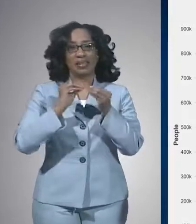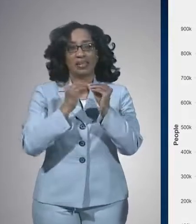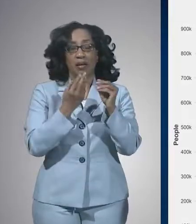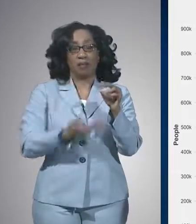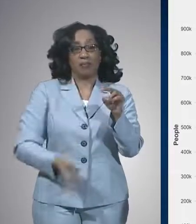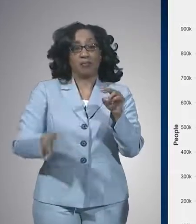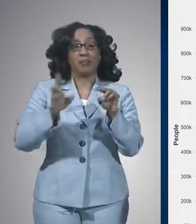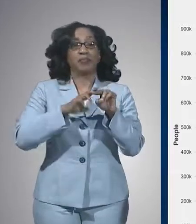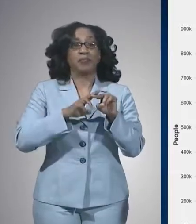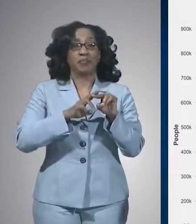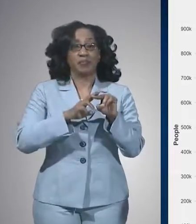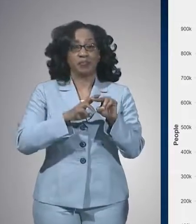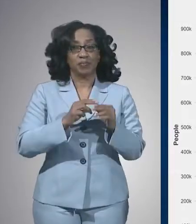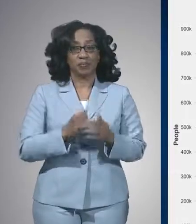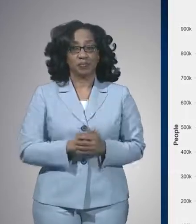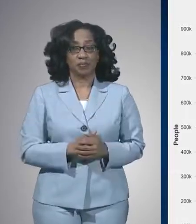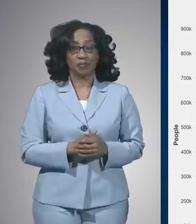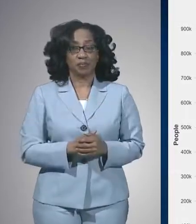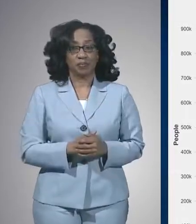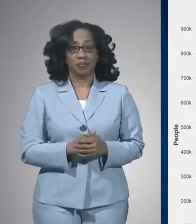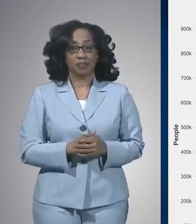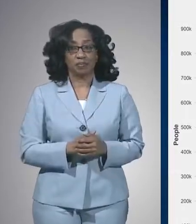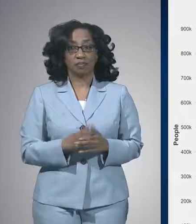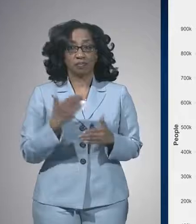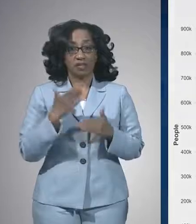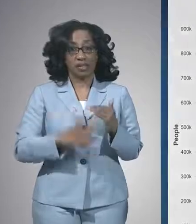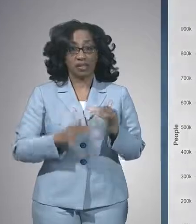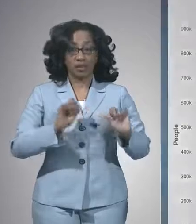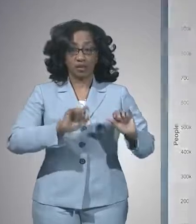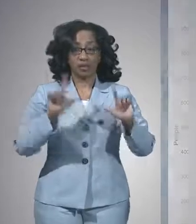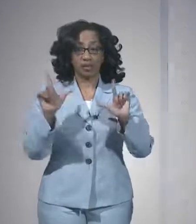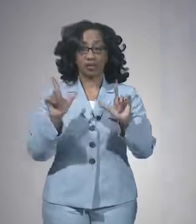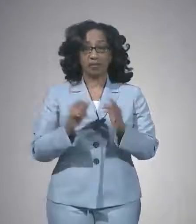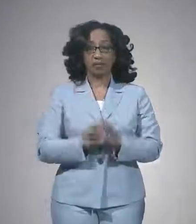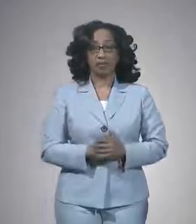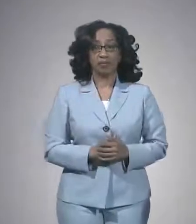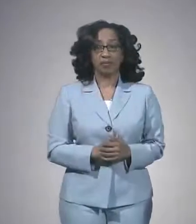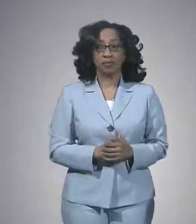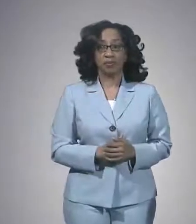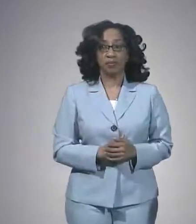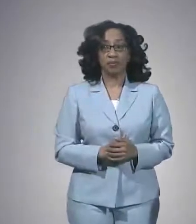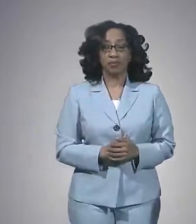rates rise. This is the end of our slides.